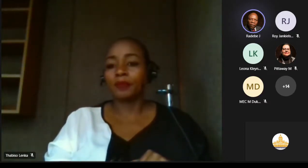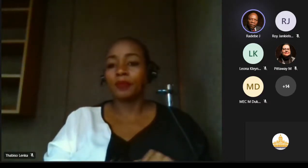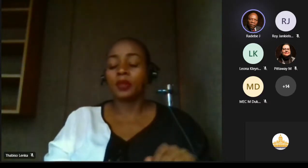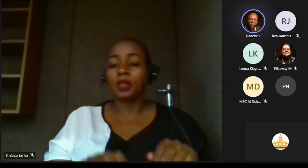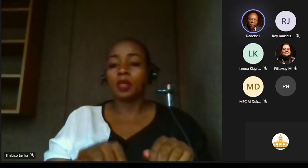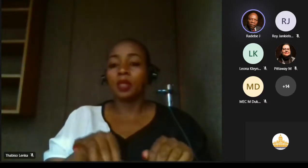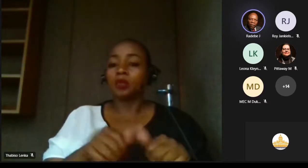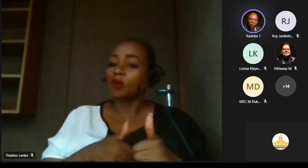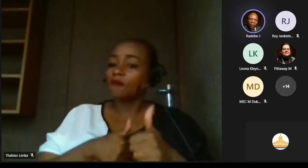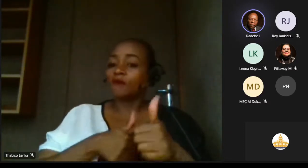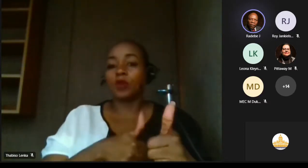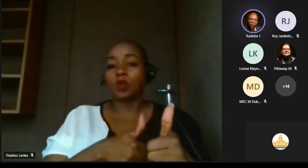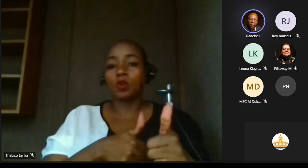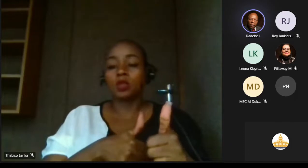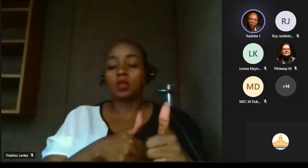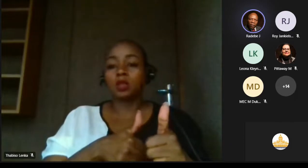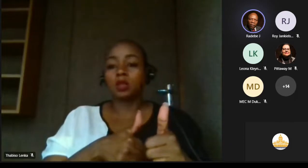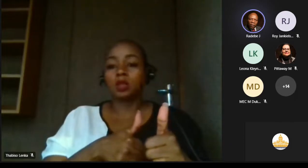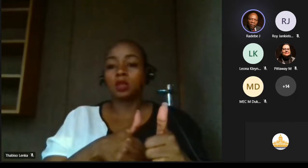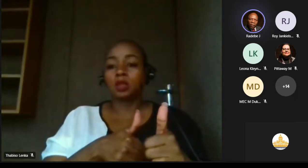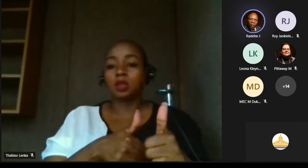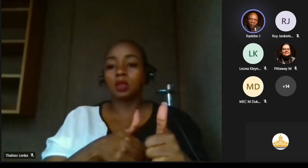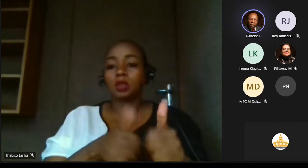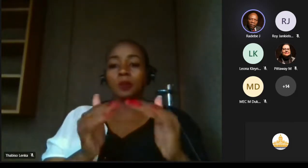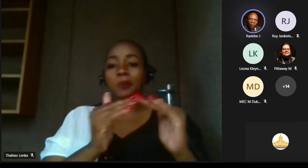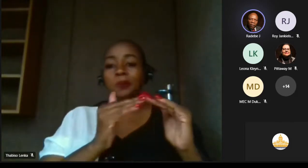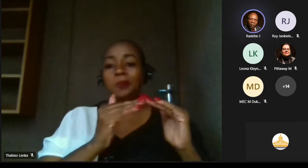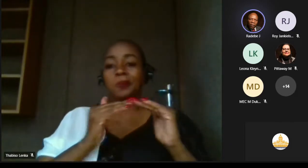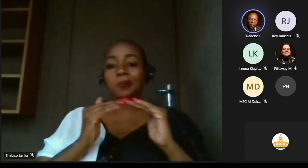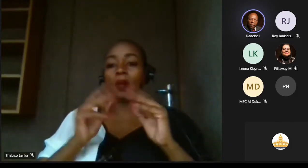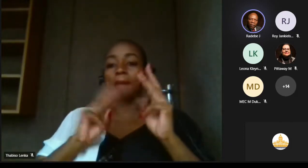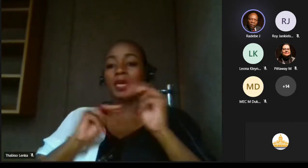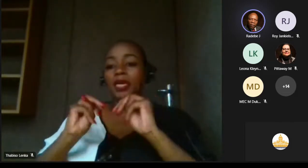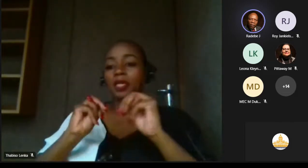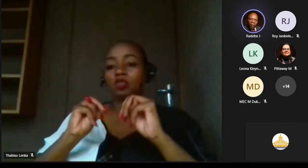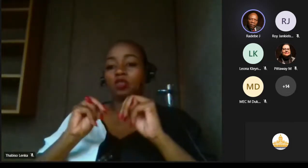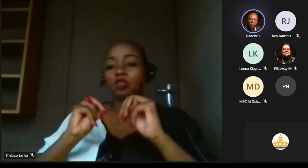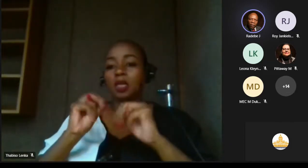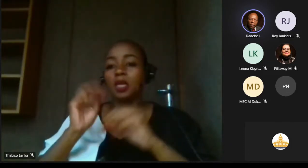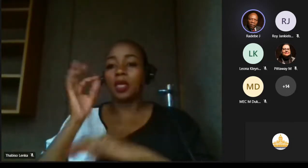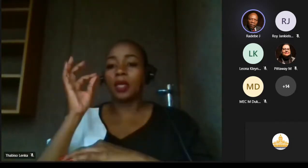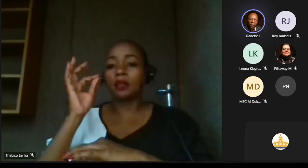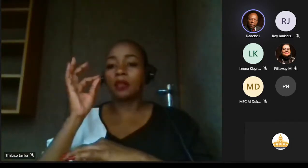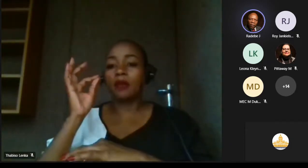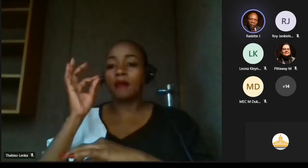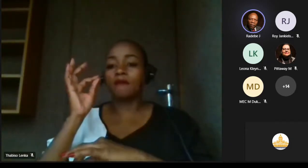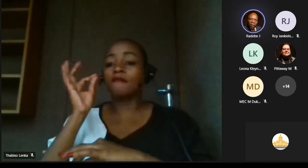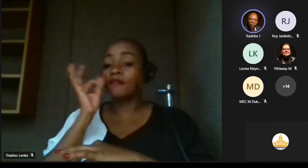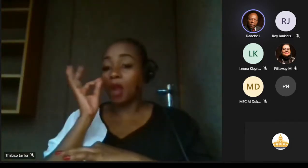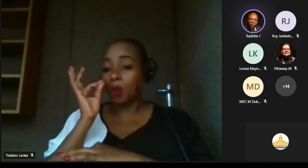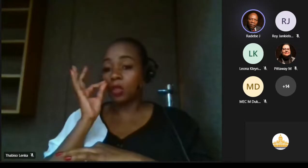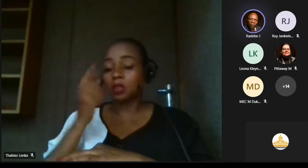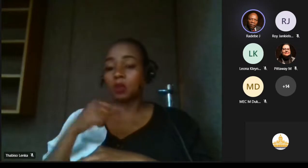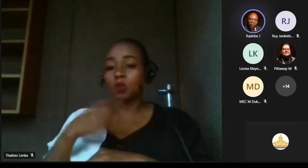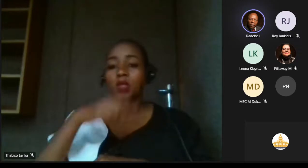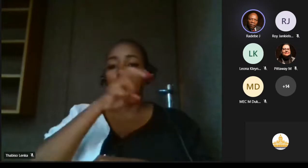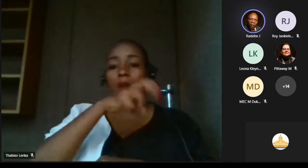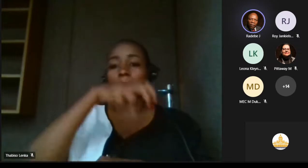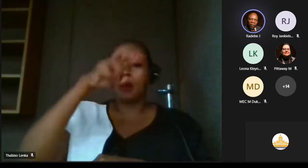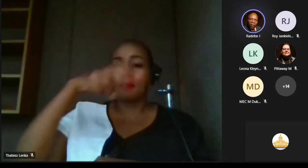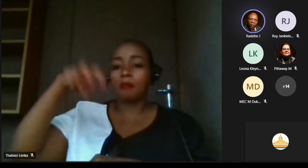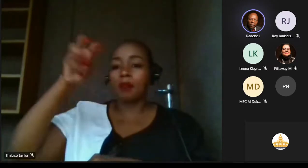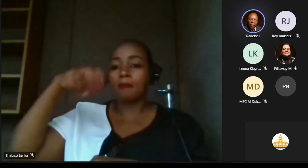and enforcement of sustainable forest management. We have conducted public hearings in all the districts